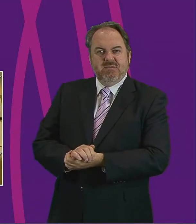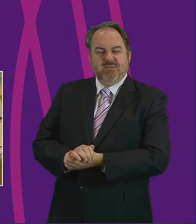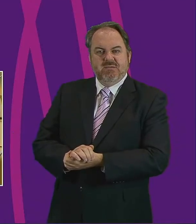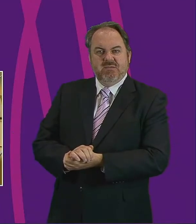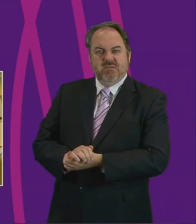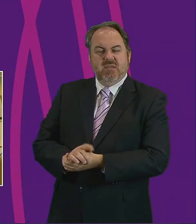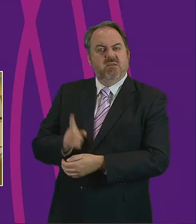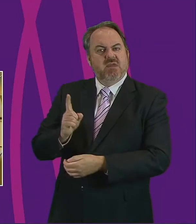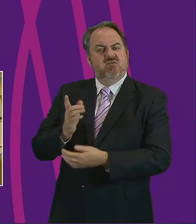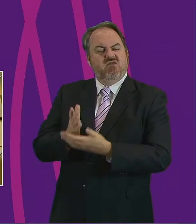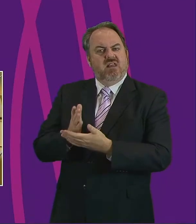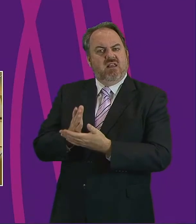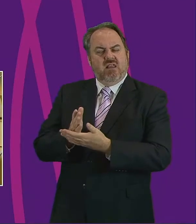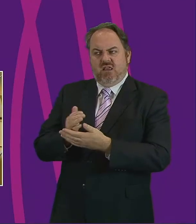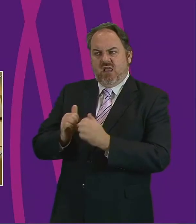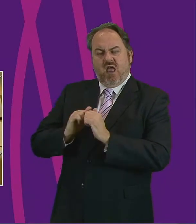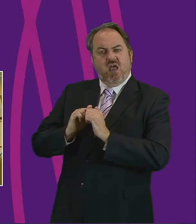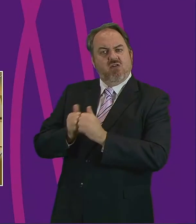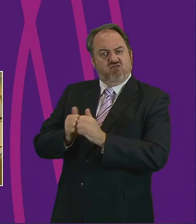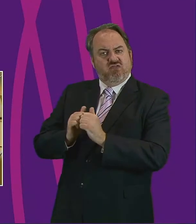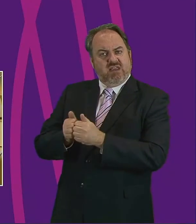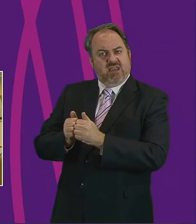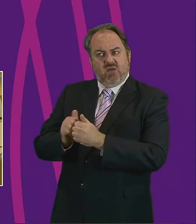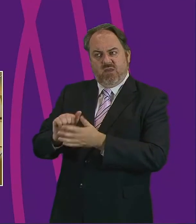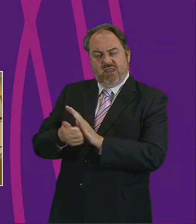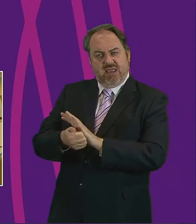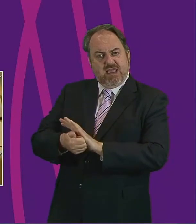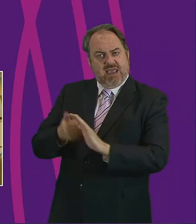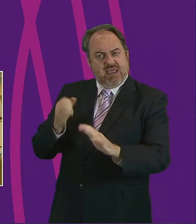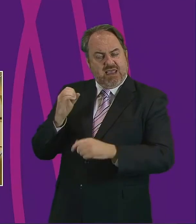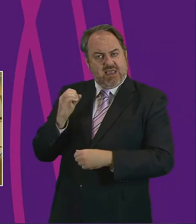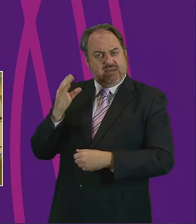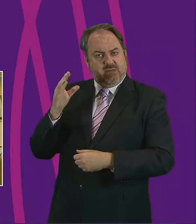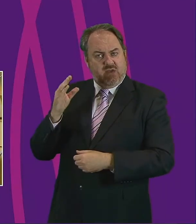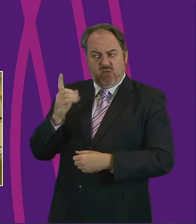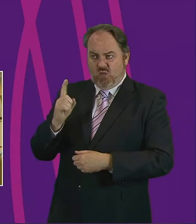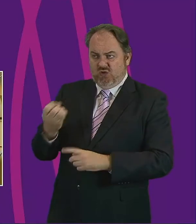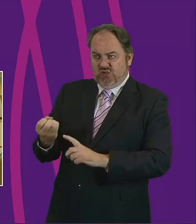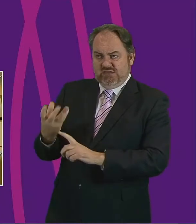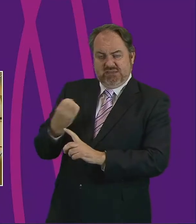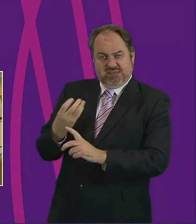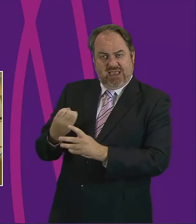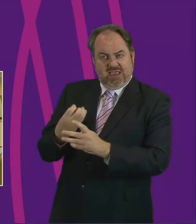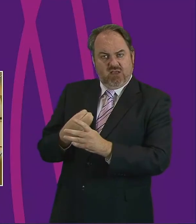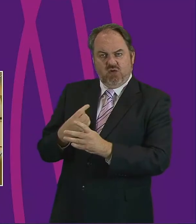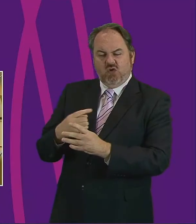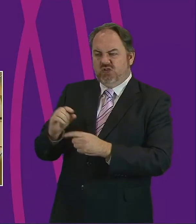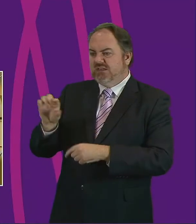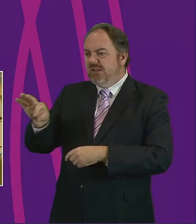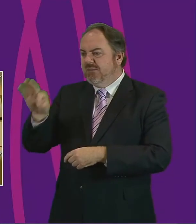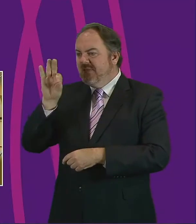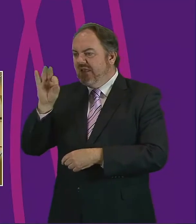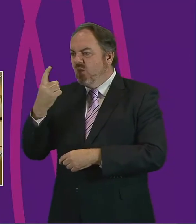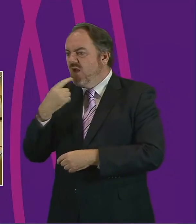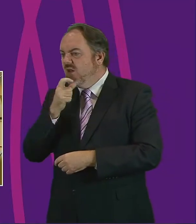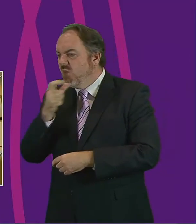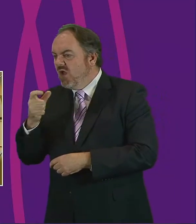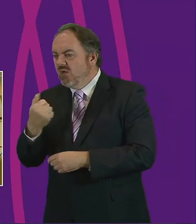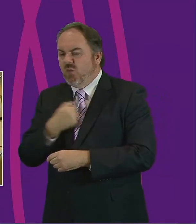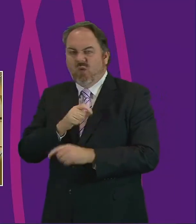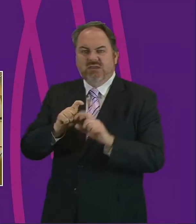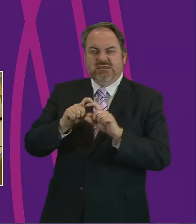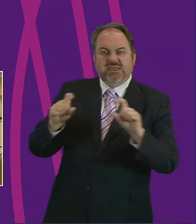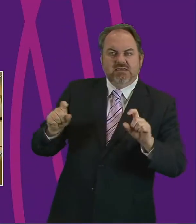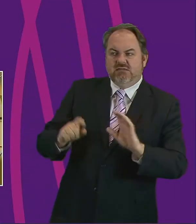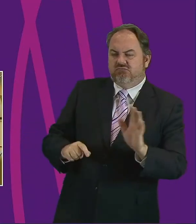I agree with her in the totality of what she says, not just the bits of her analysis that suit my